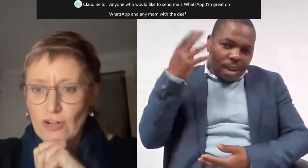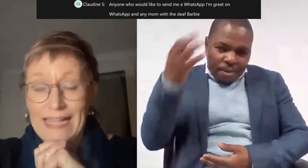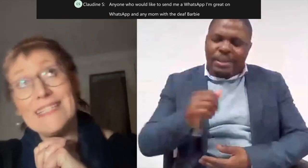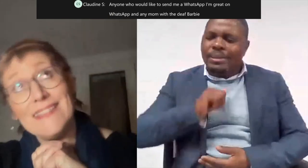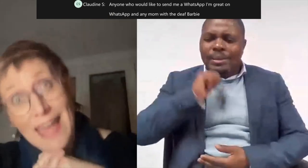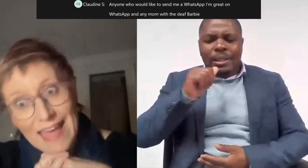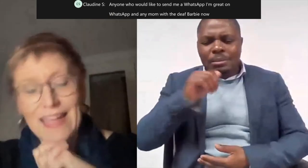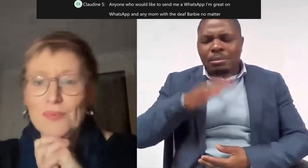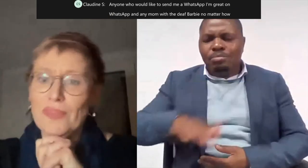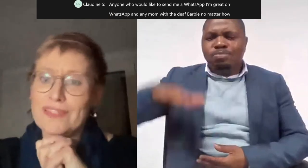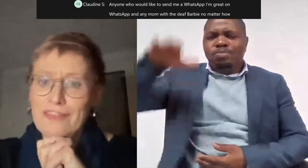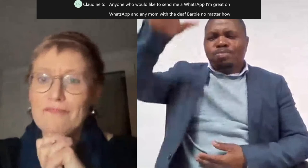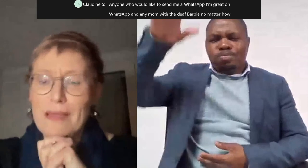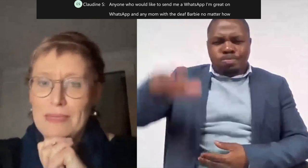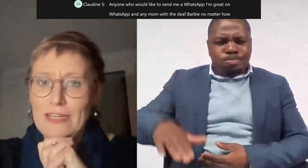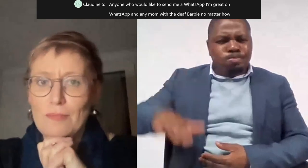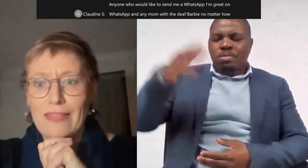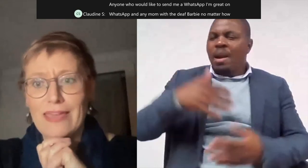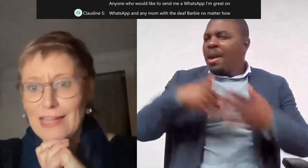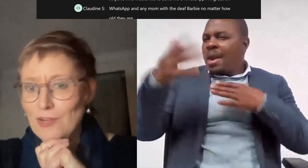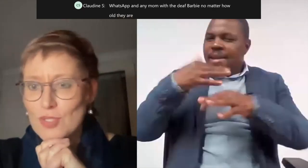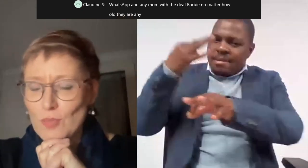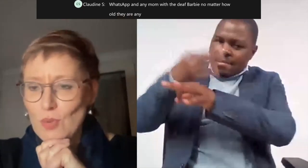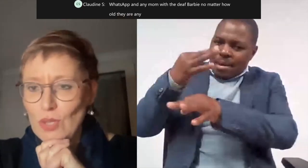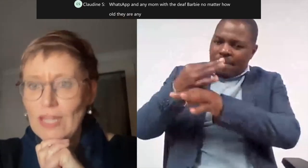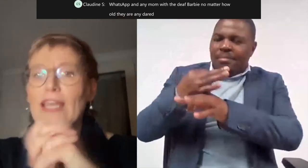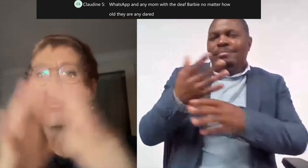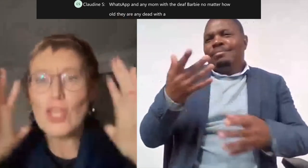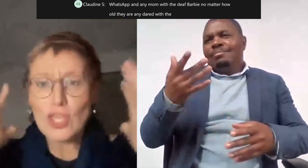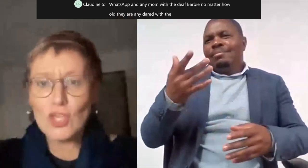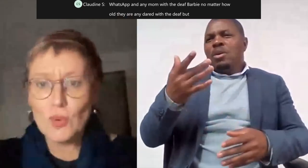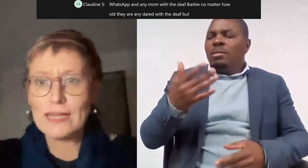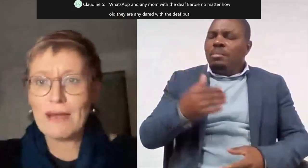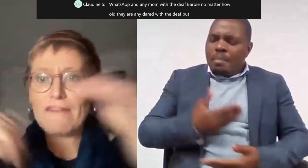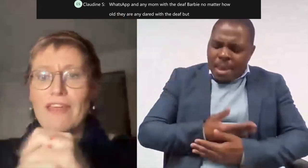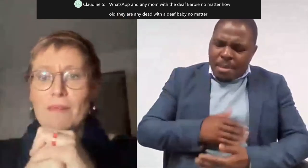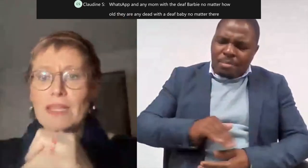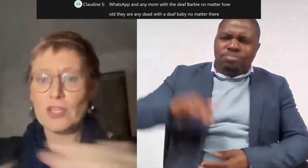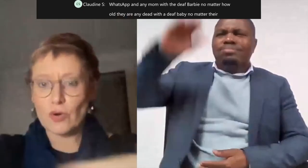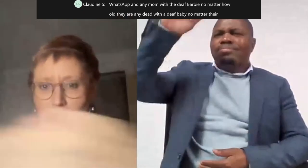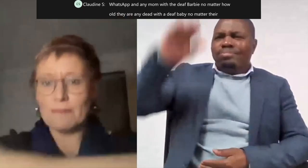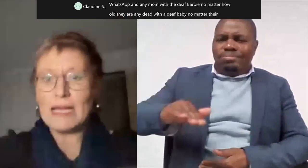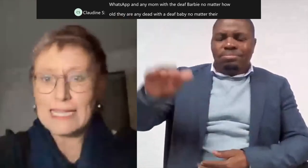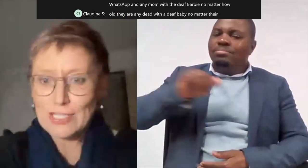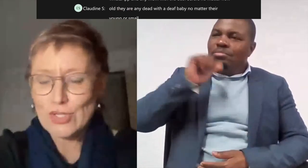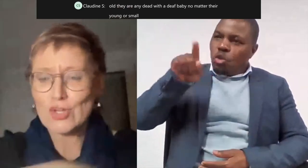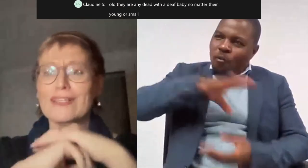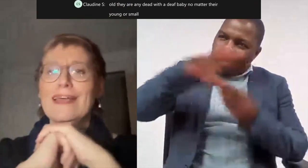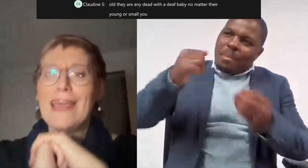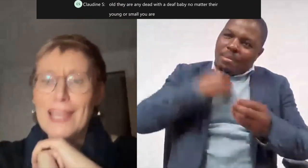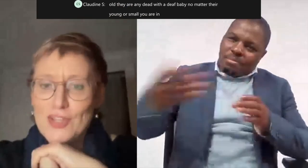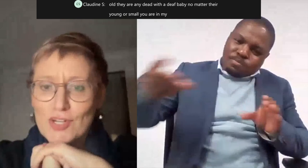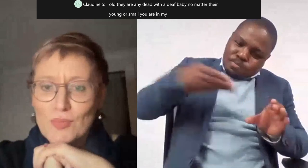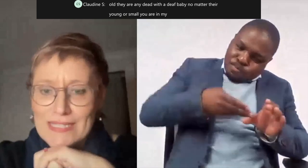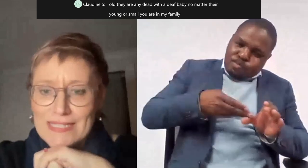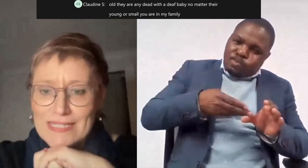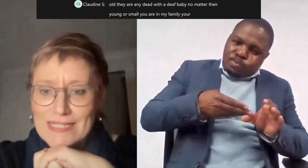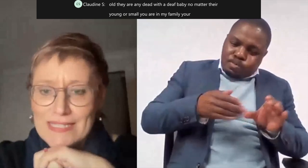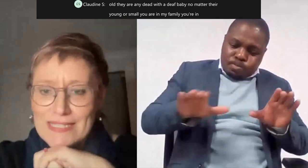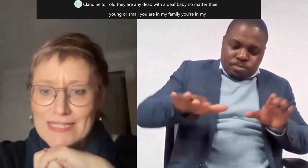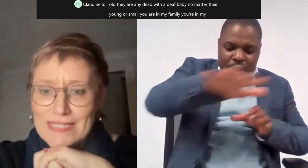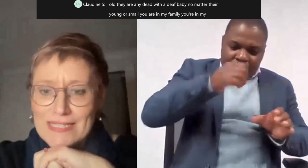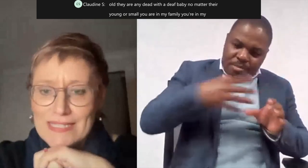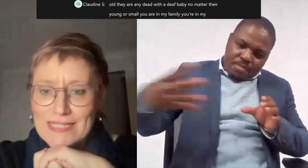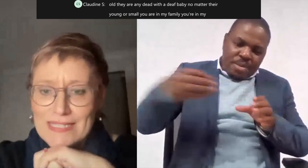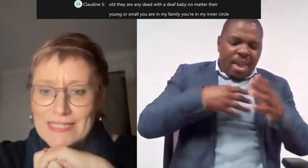old they are, any dad with a deaf bubby, no matter they're young or small, you are in my family, you're in my inner circle, and you can WhatsApp